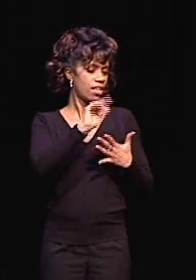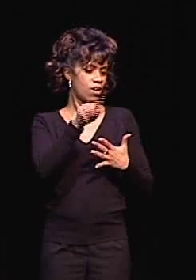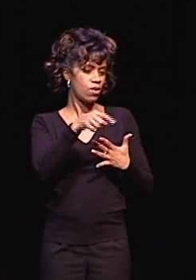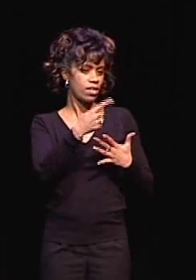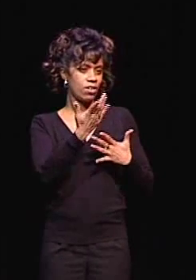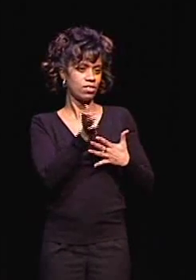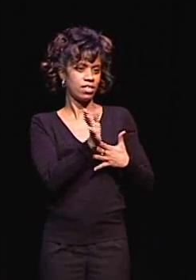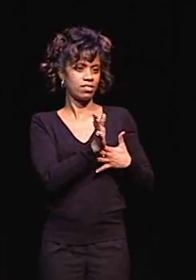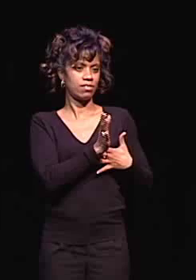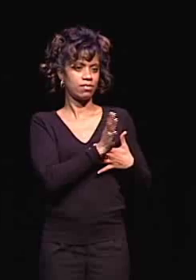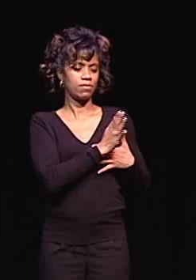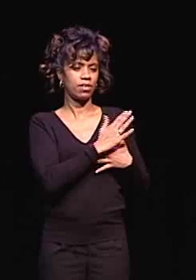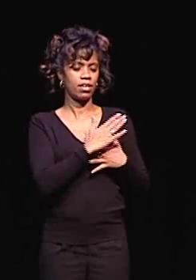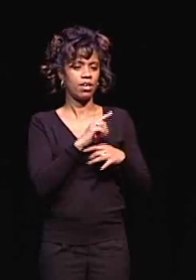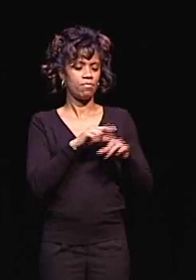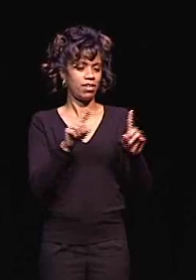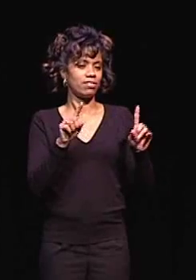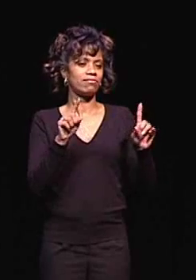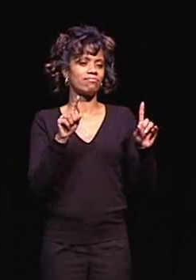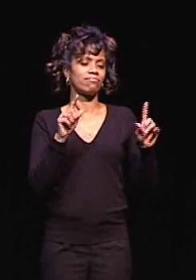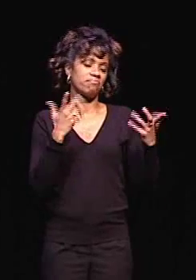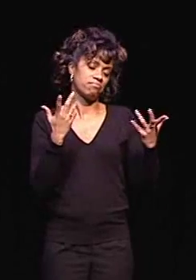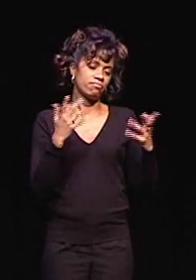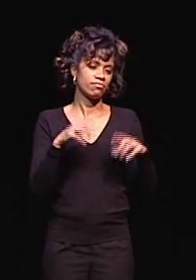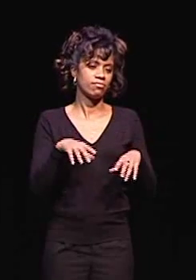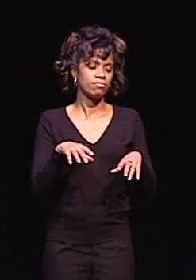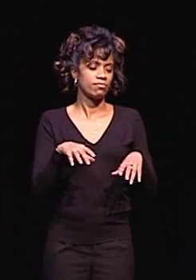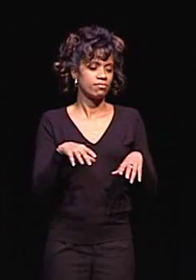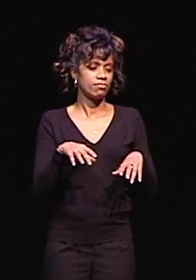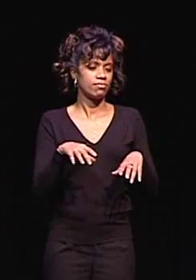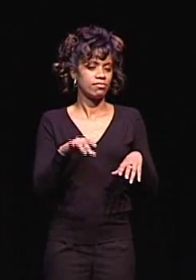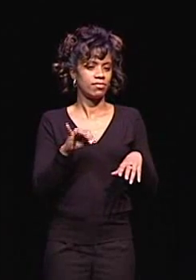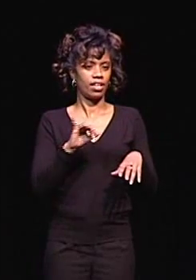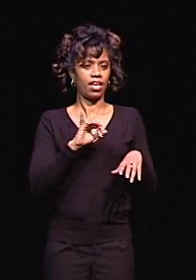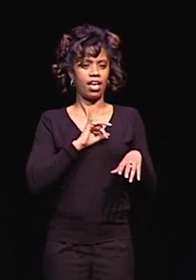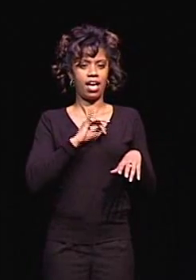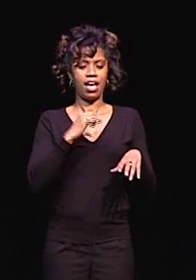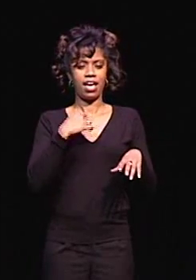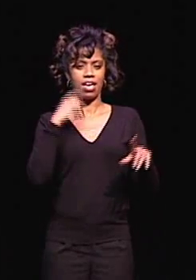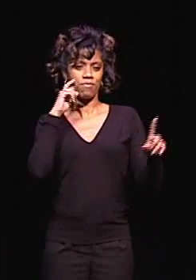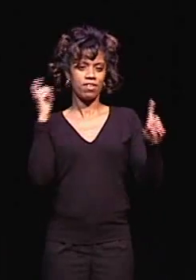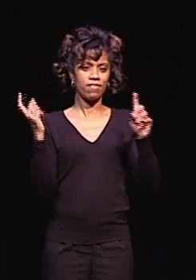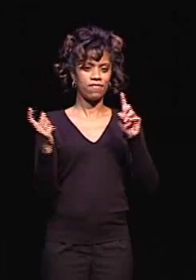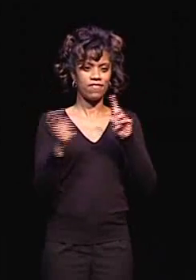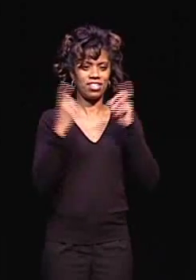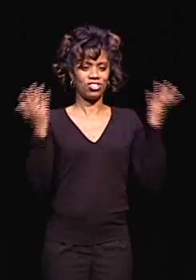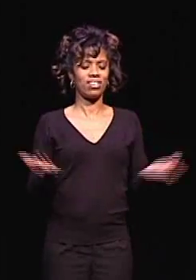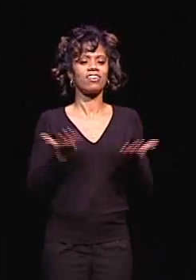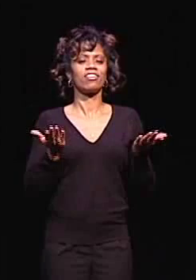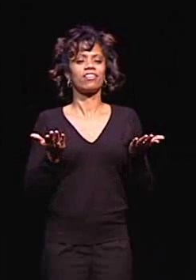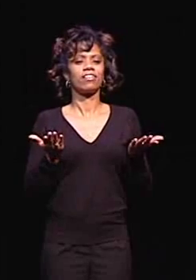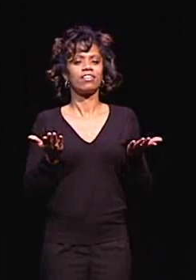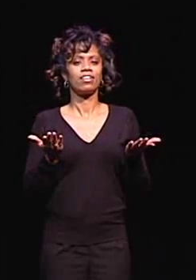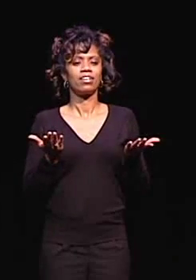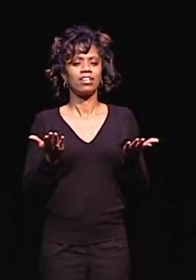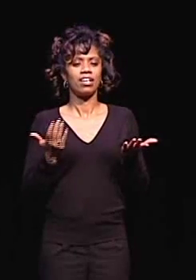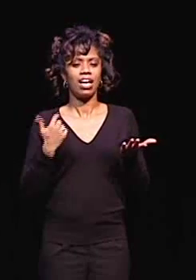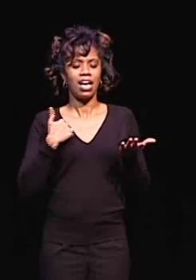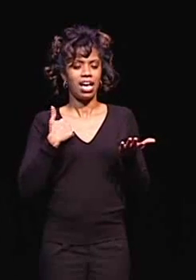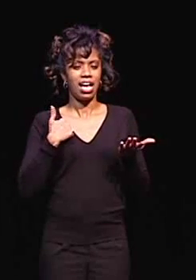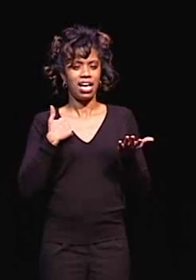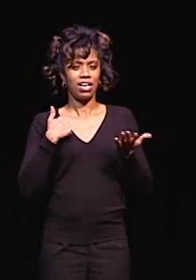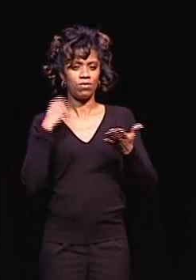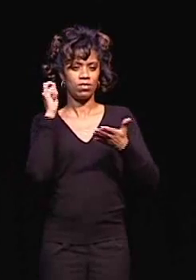sway. 'Tis well. I am revenged at last. Mark you